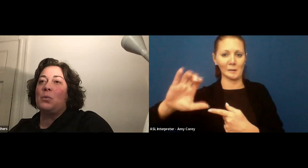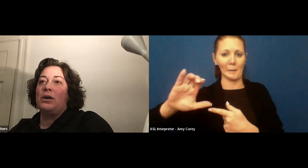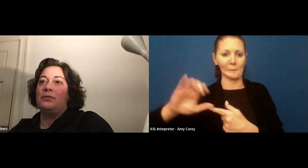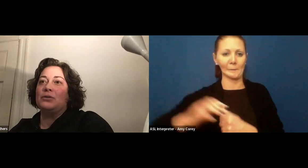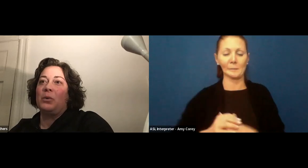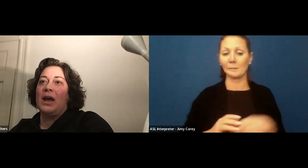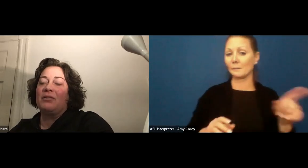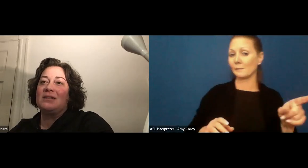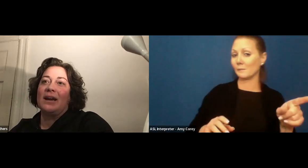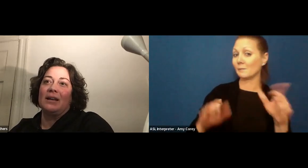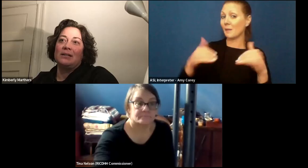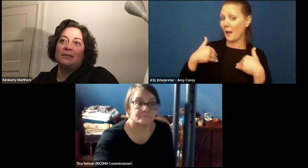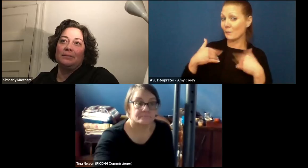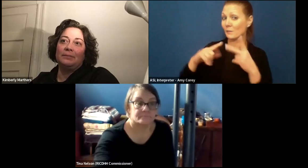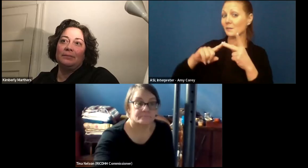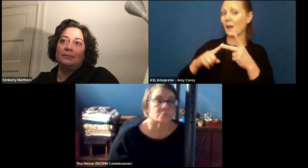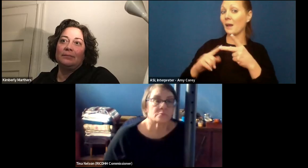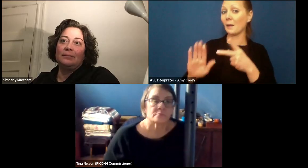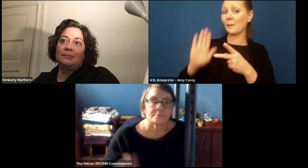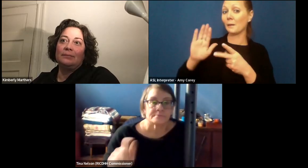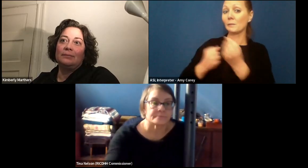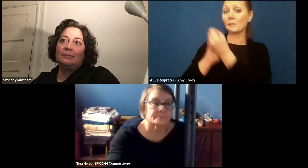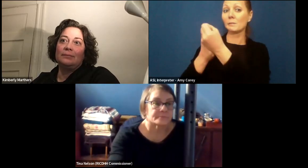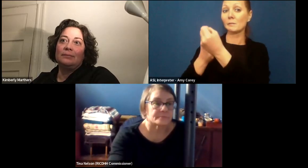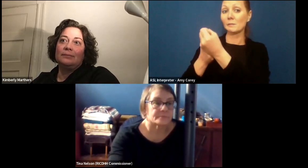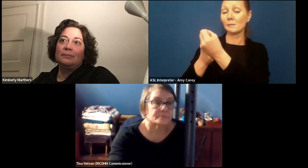That is wonderful. Do we have a second?